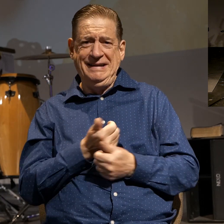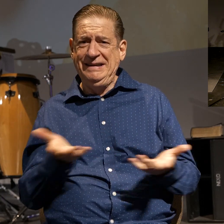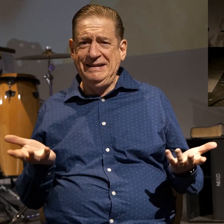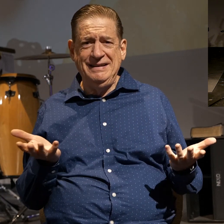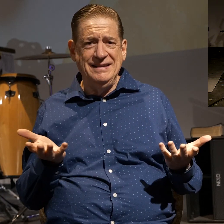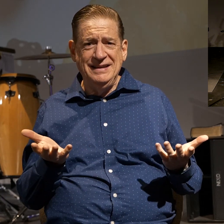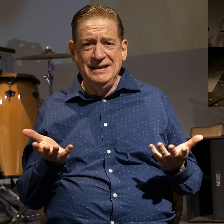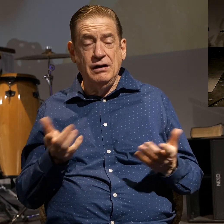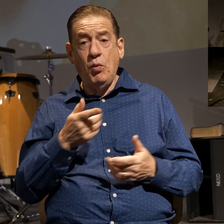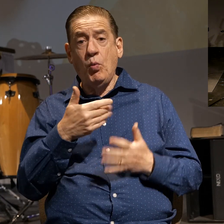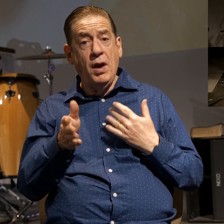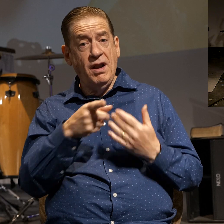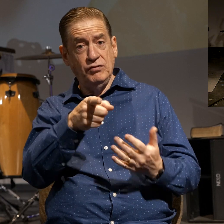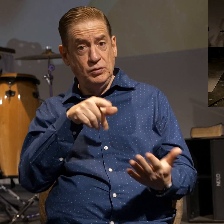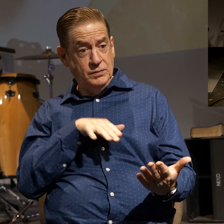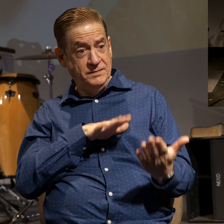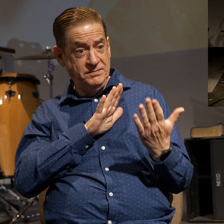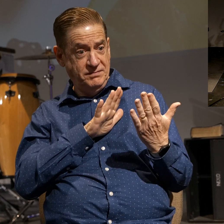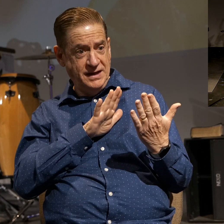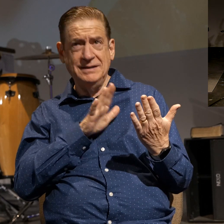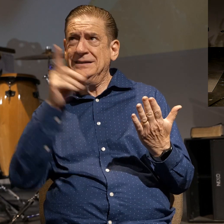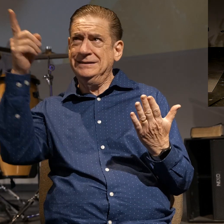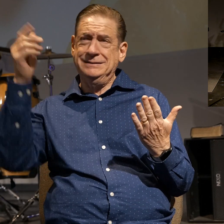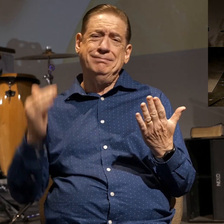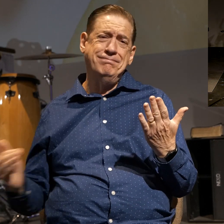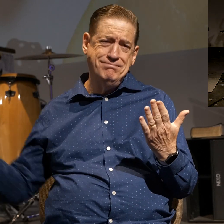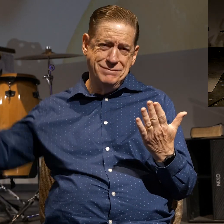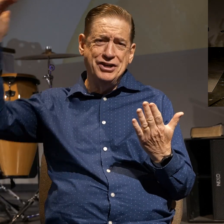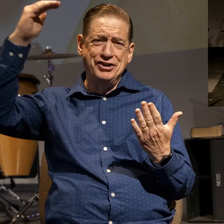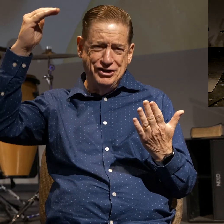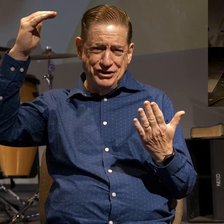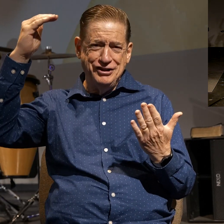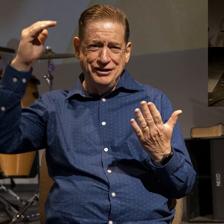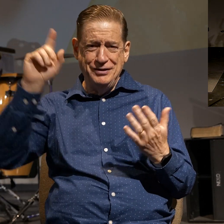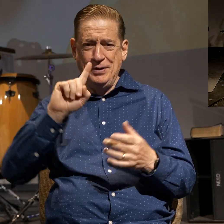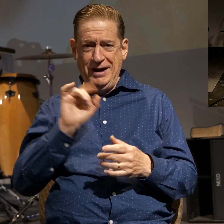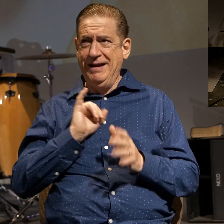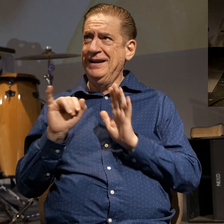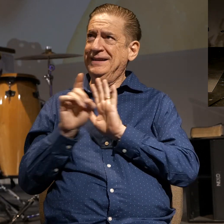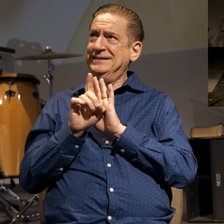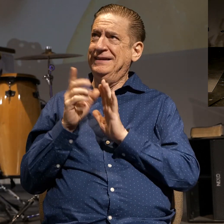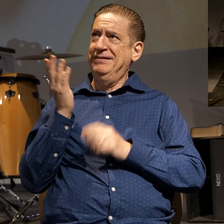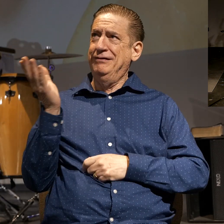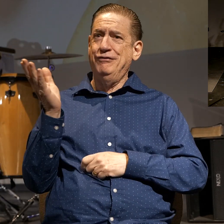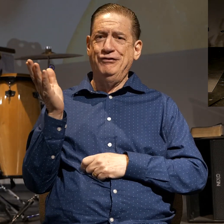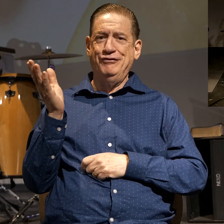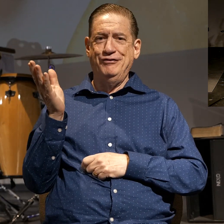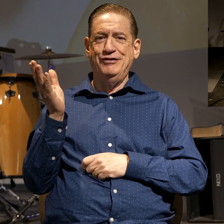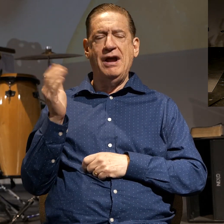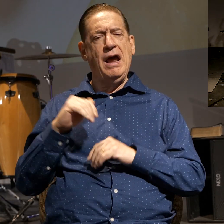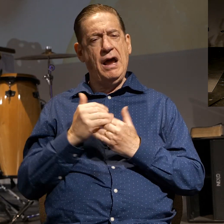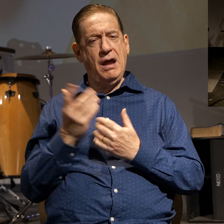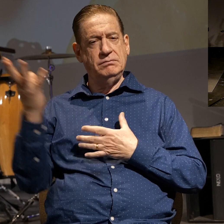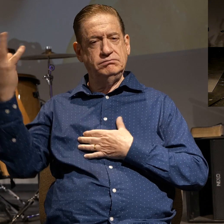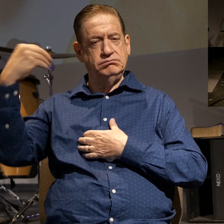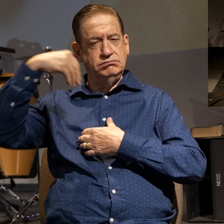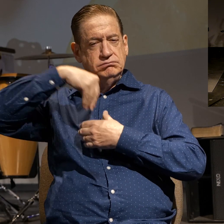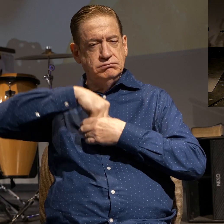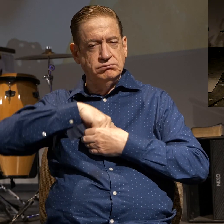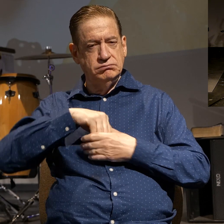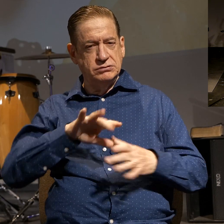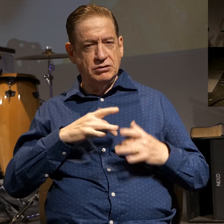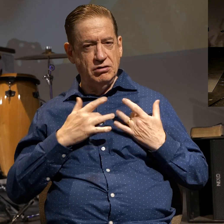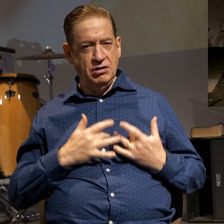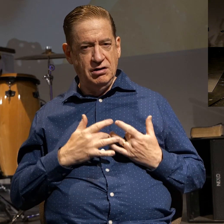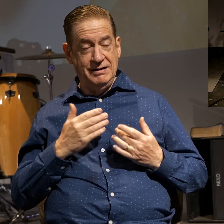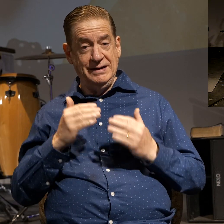Whatever you're up against, I'm telling you, he's way bigger. That's where your identity is. So, how do we get that down in our heart? Here's the next point on your notes.